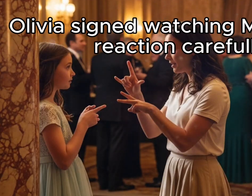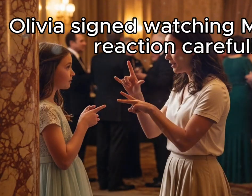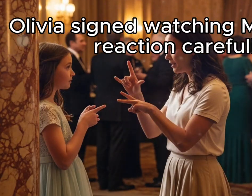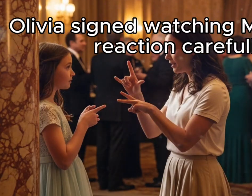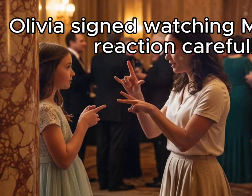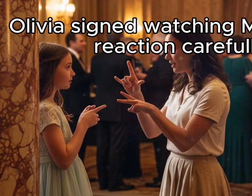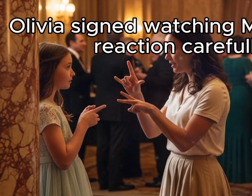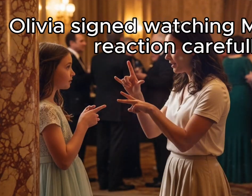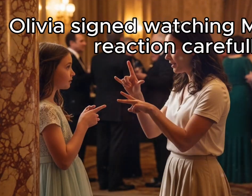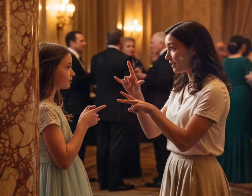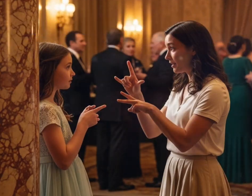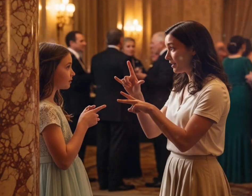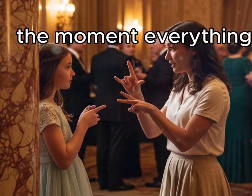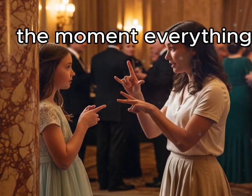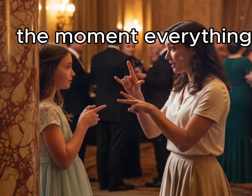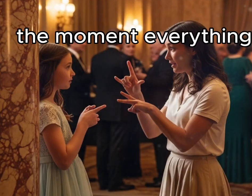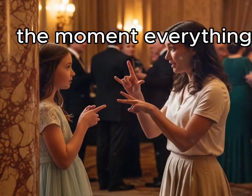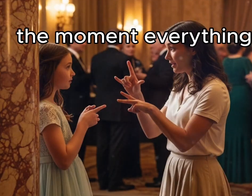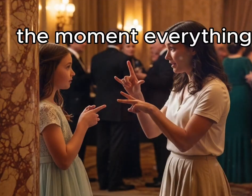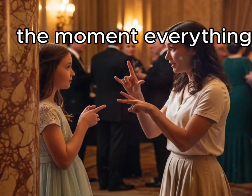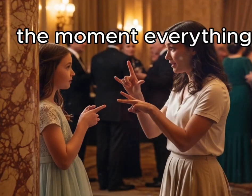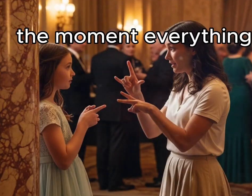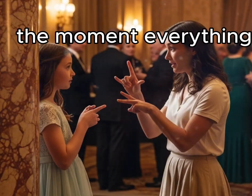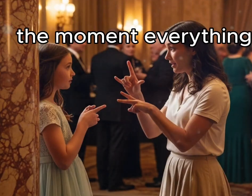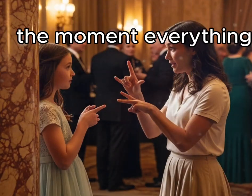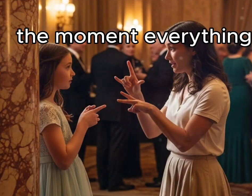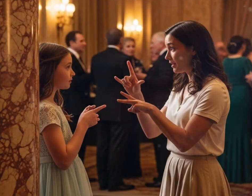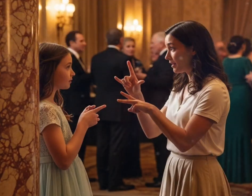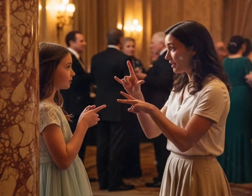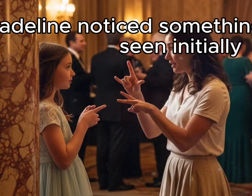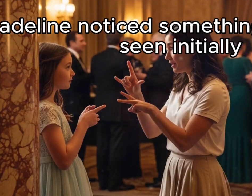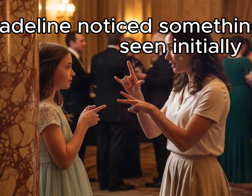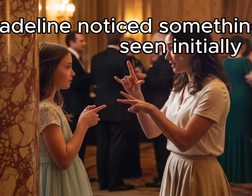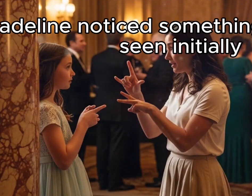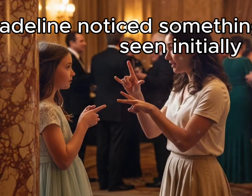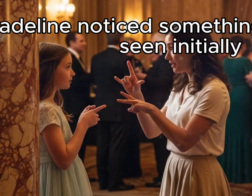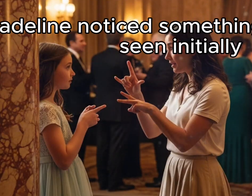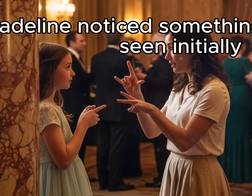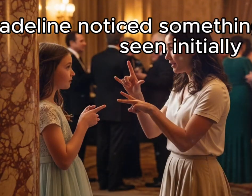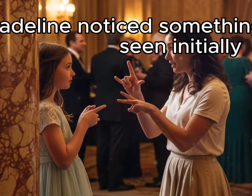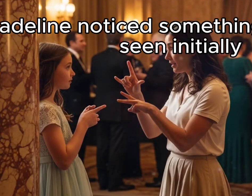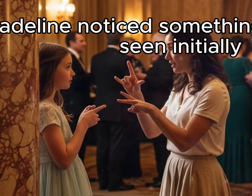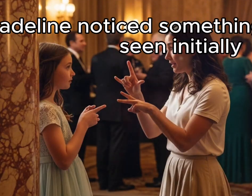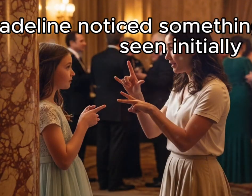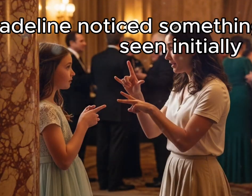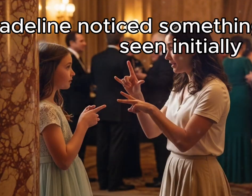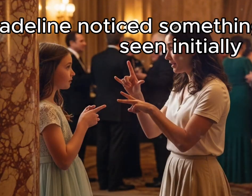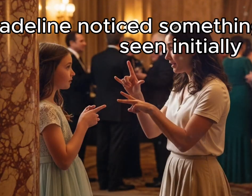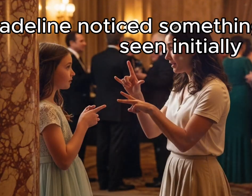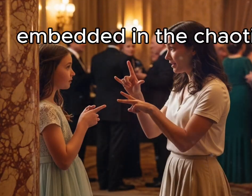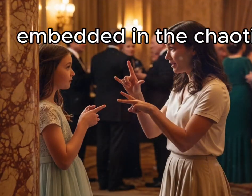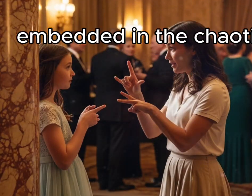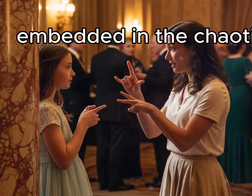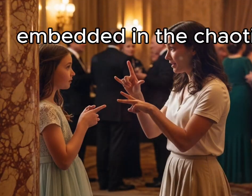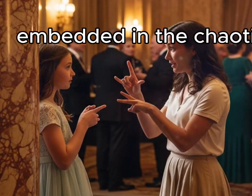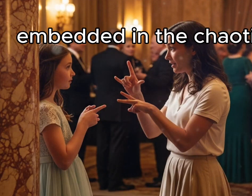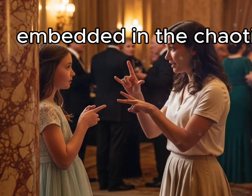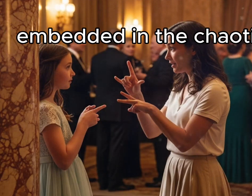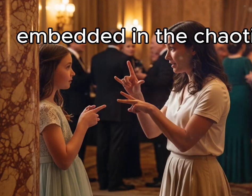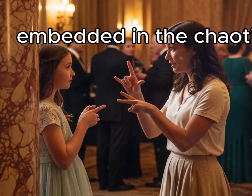reaction carefully. The moment everything changed, Madeline noticed something she hadn't seen initially. Embedded in the chaotic